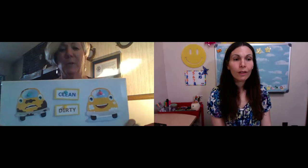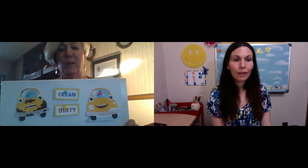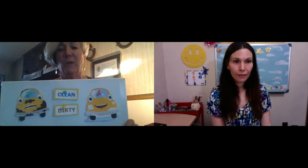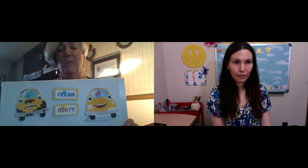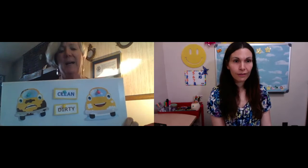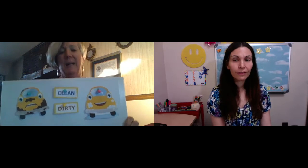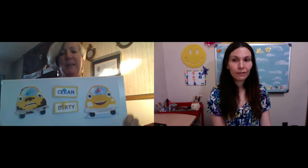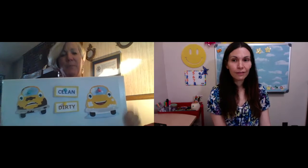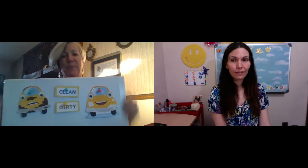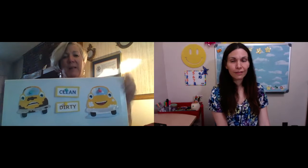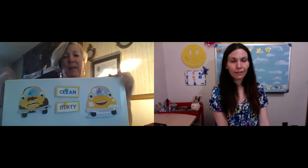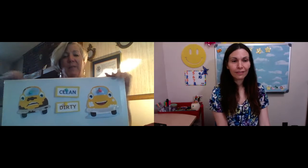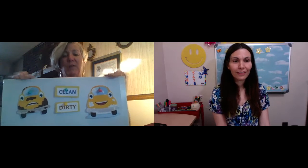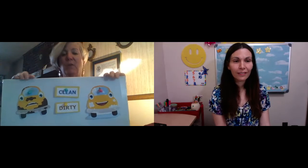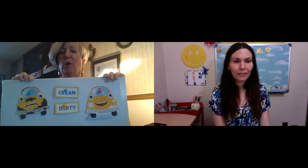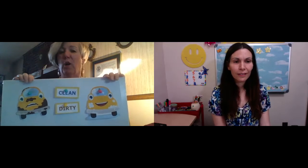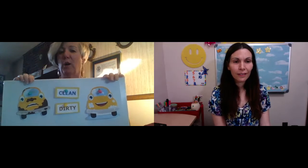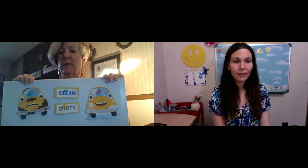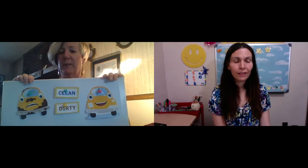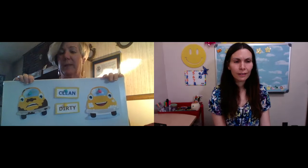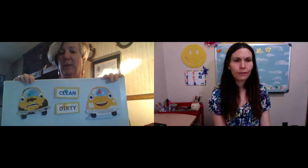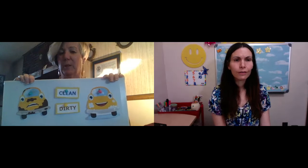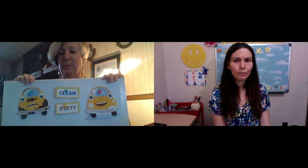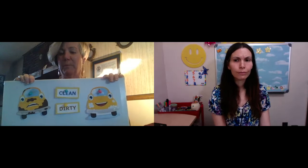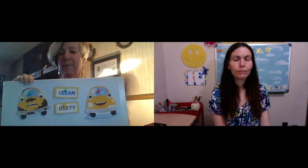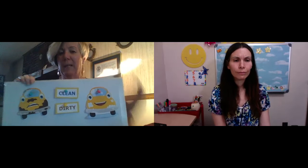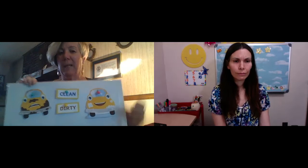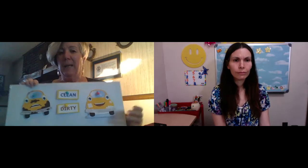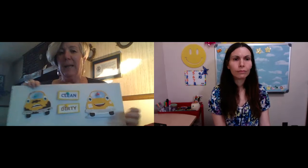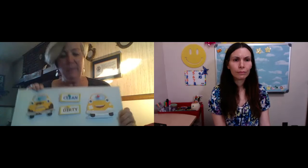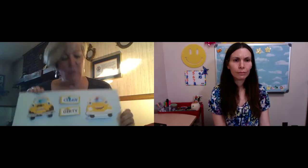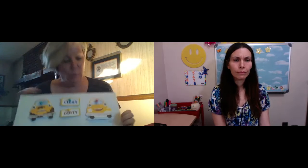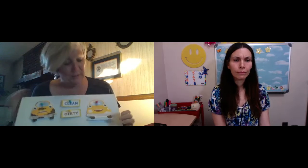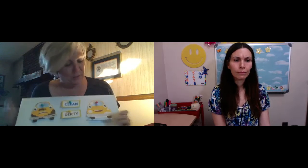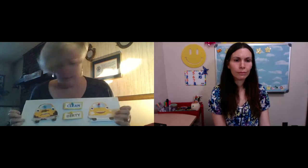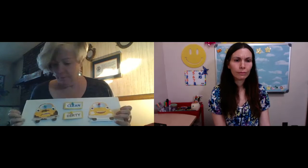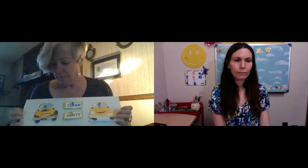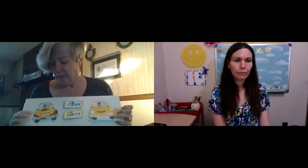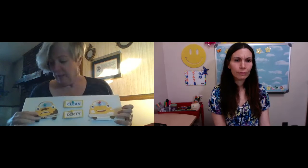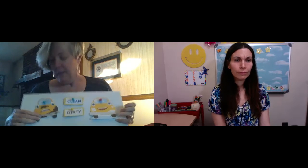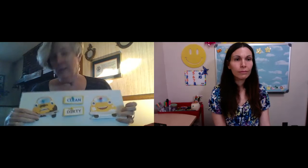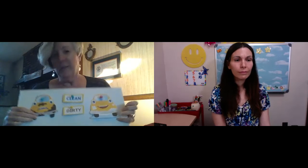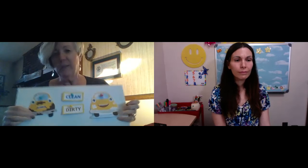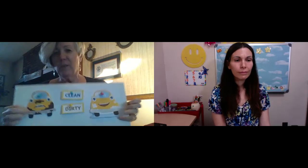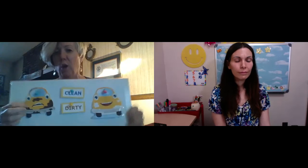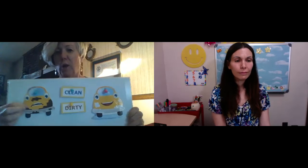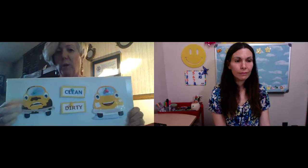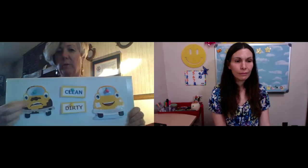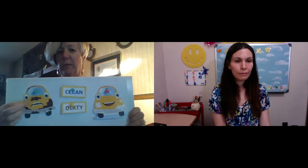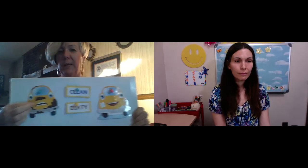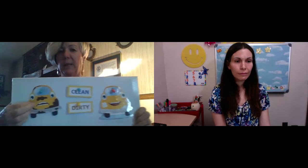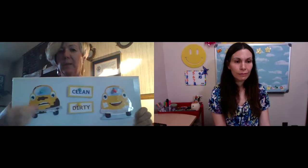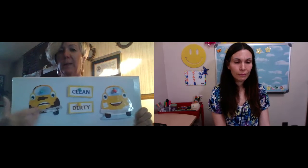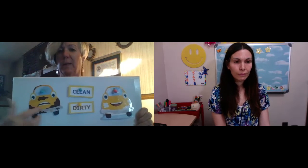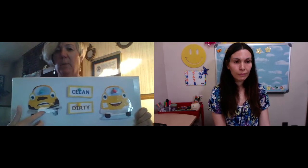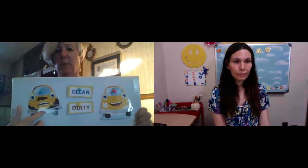you. Oh, my. I have two cars here. I have a question. Does this car